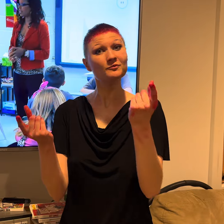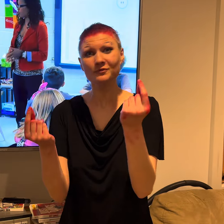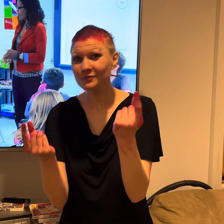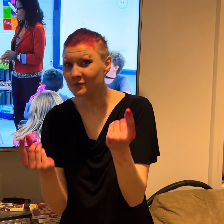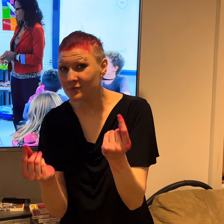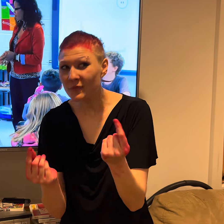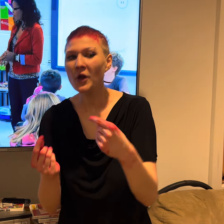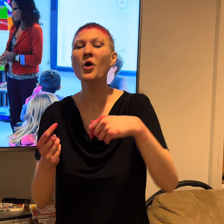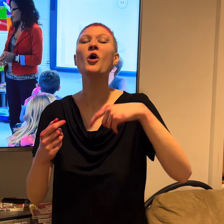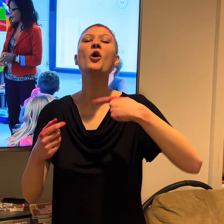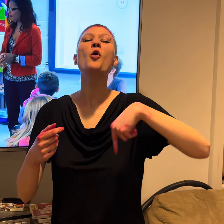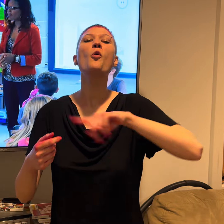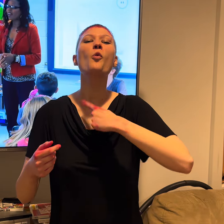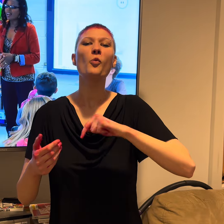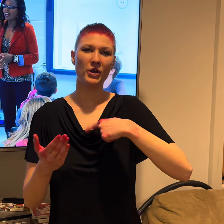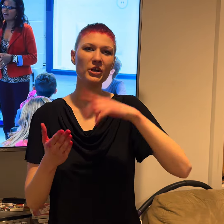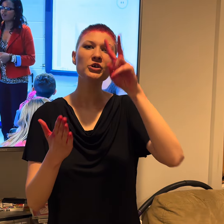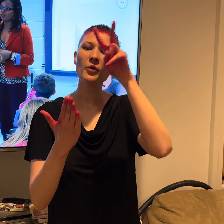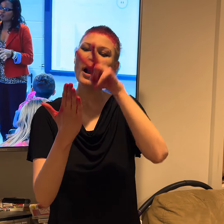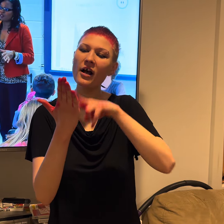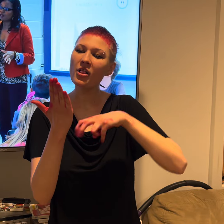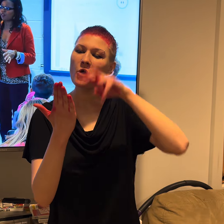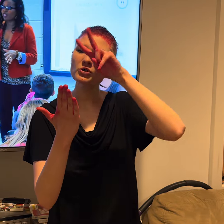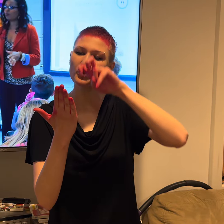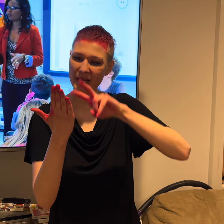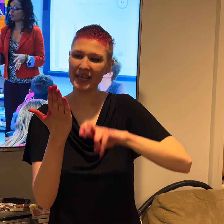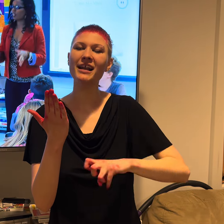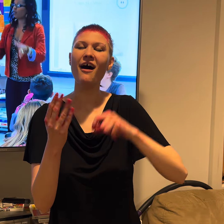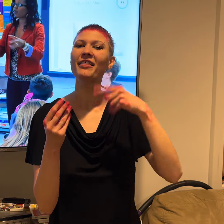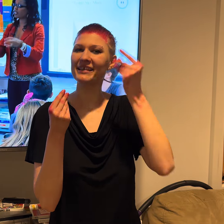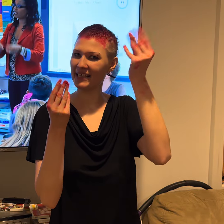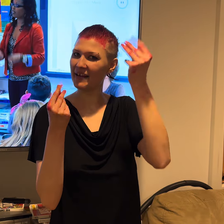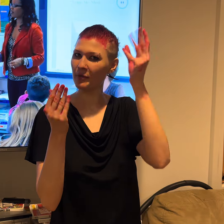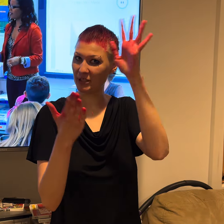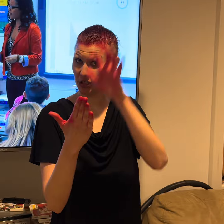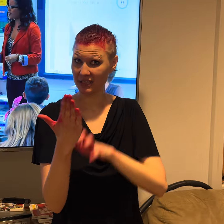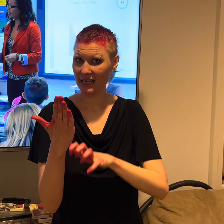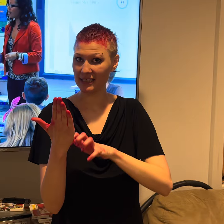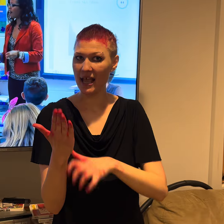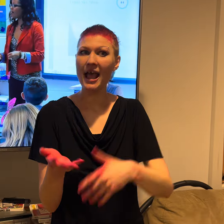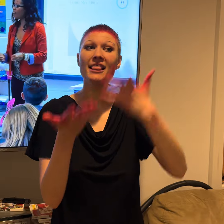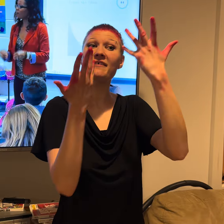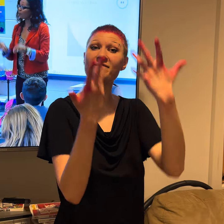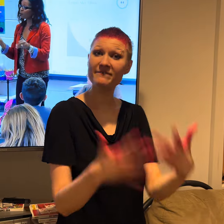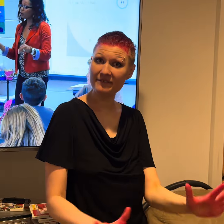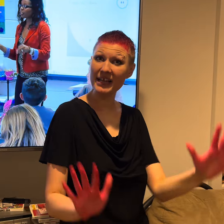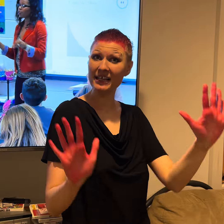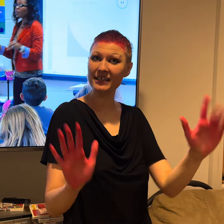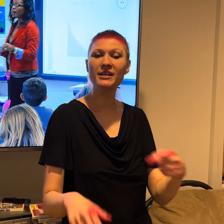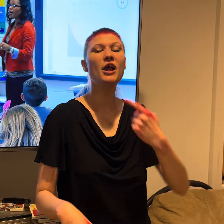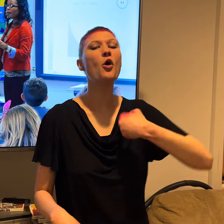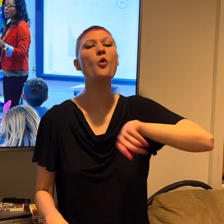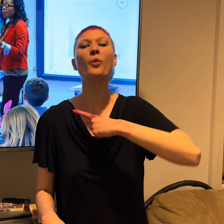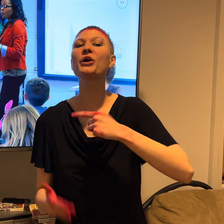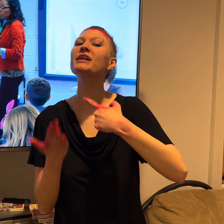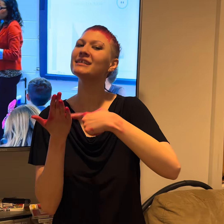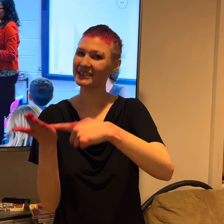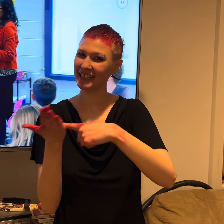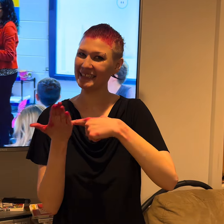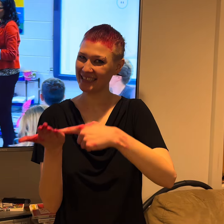show, right? After you do your close read, we're going to discuss it. Then you're going to, I'm going to put you in groups, and you're